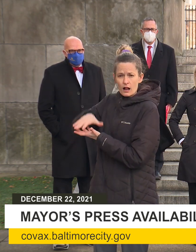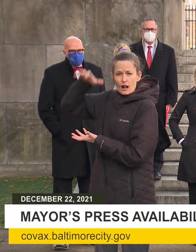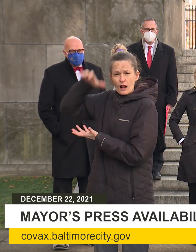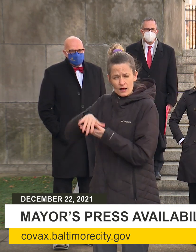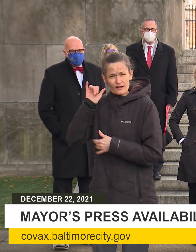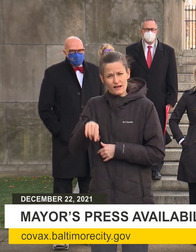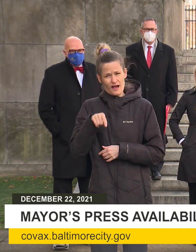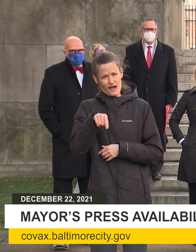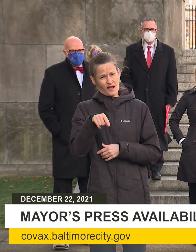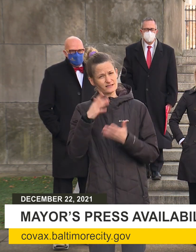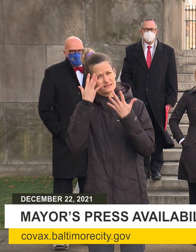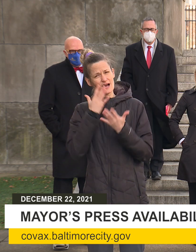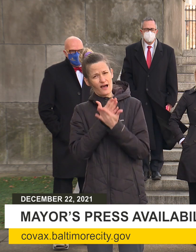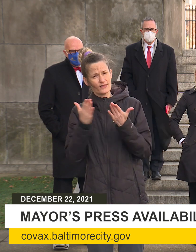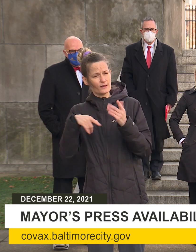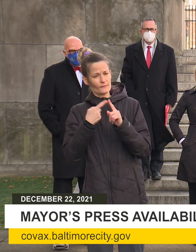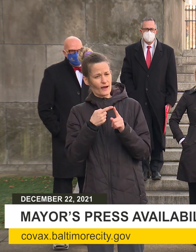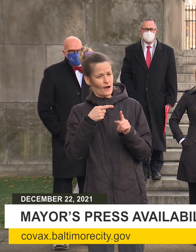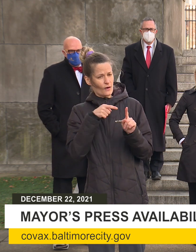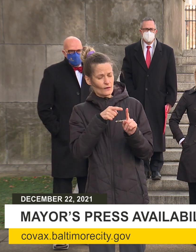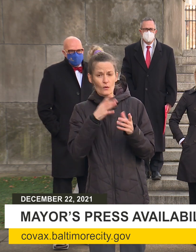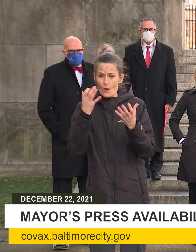covax.baltimorecity.gov. That's